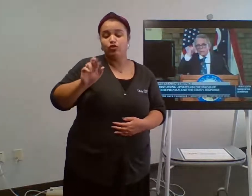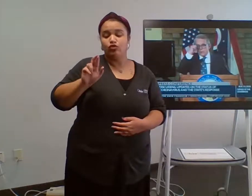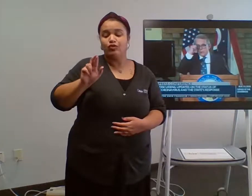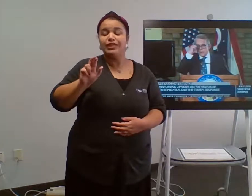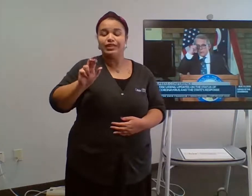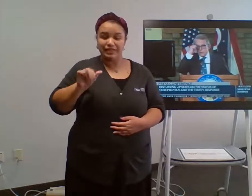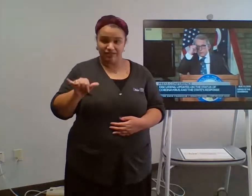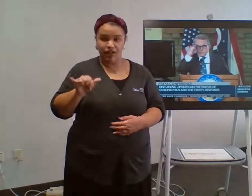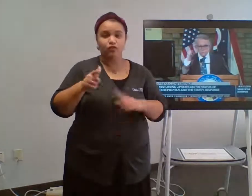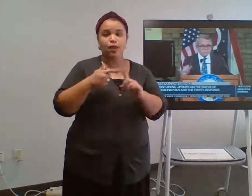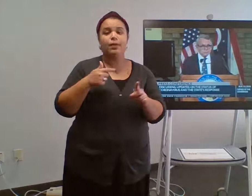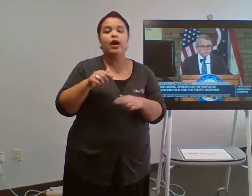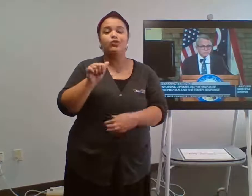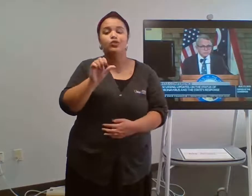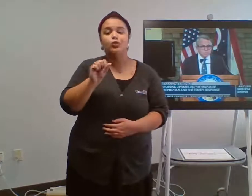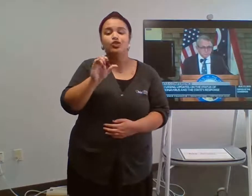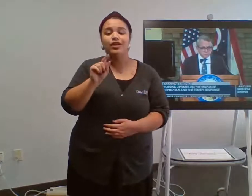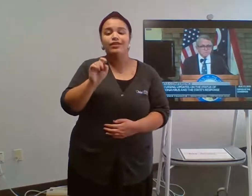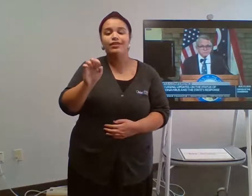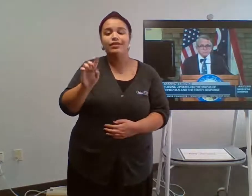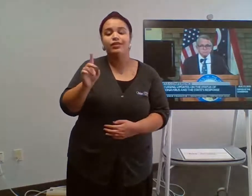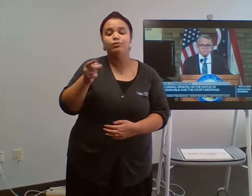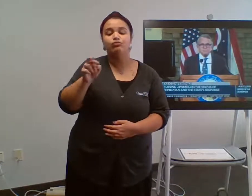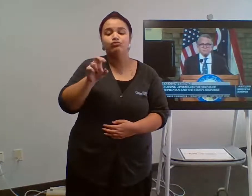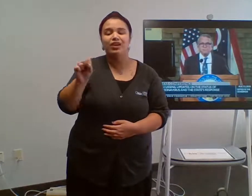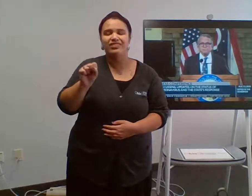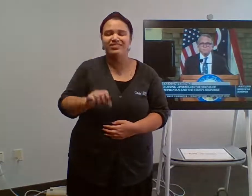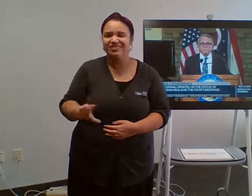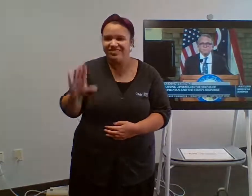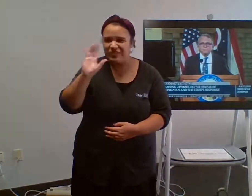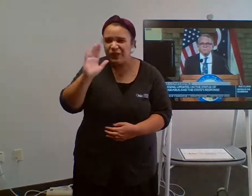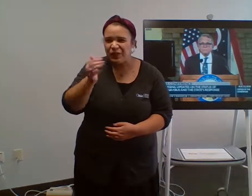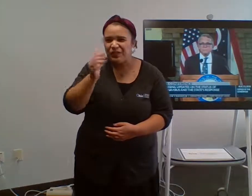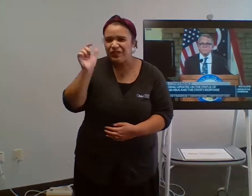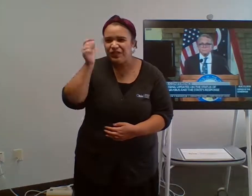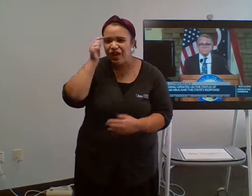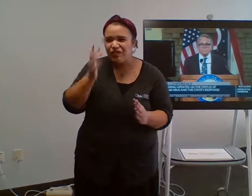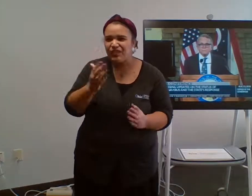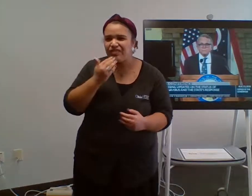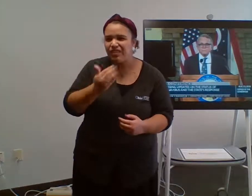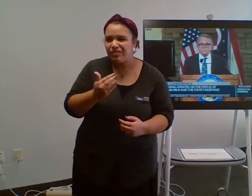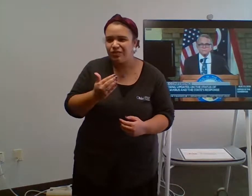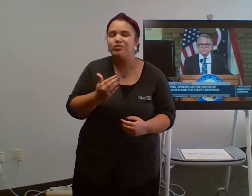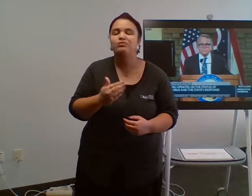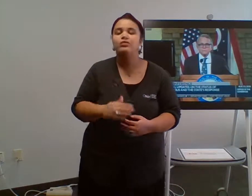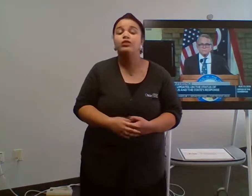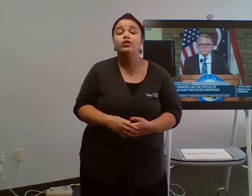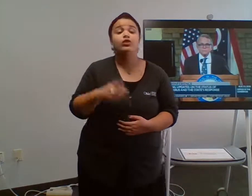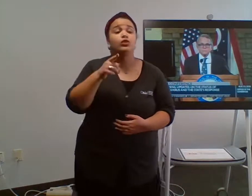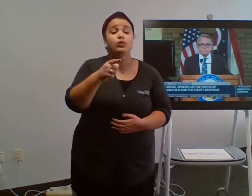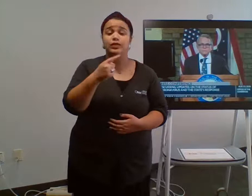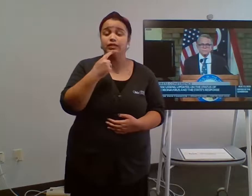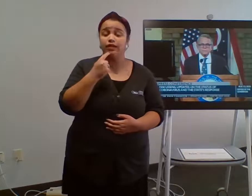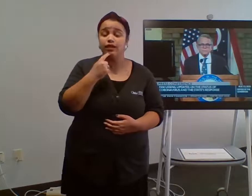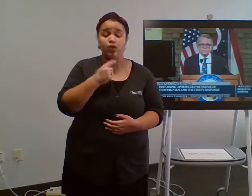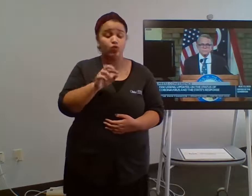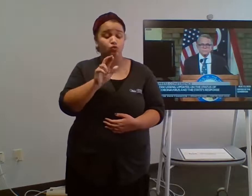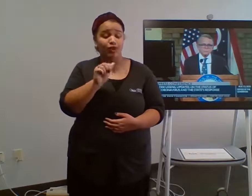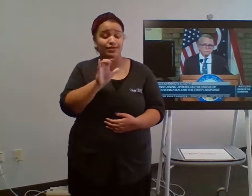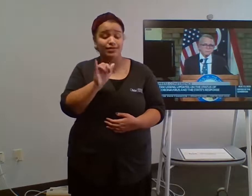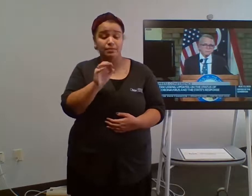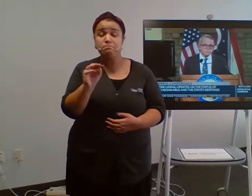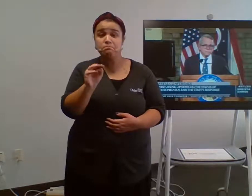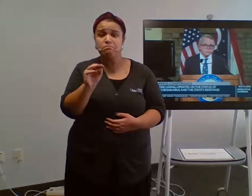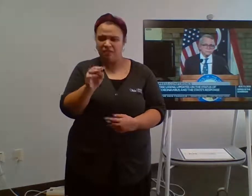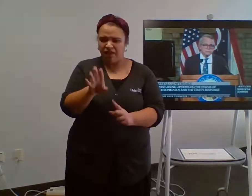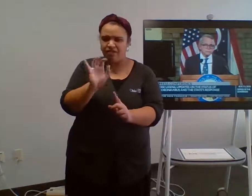Hi, Governor. Thank you so much for taking the time today. You stated today that you believe racism is a public health crisis, and you outlined the